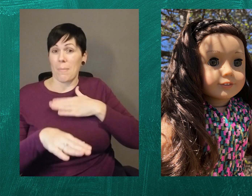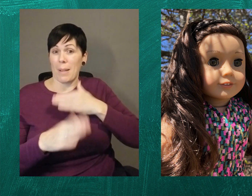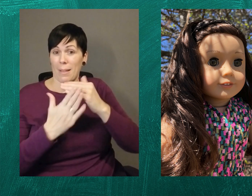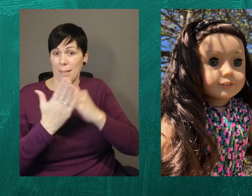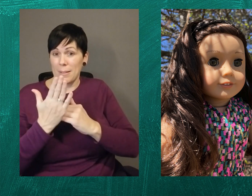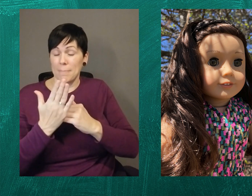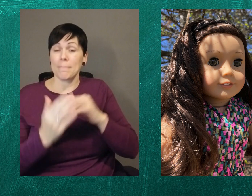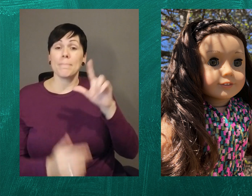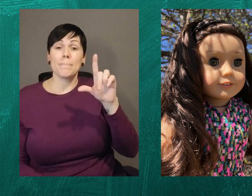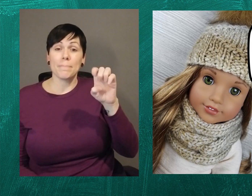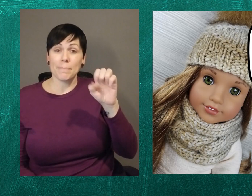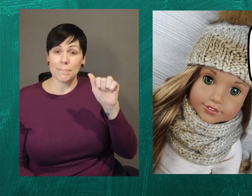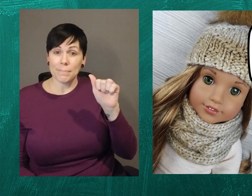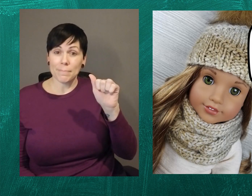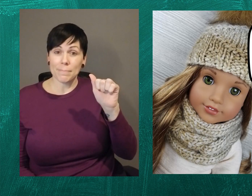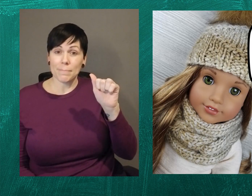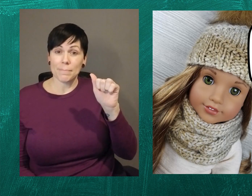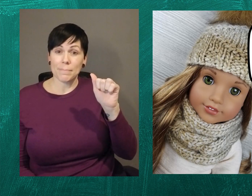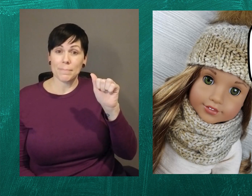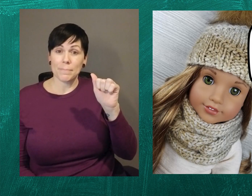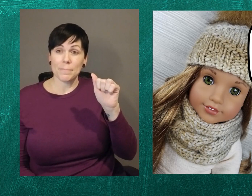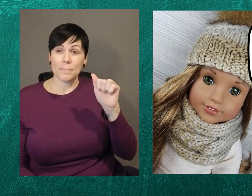my list were Leah.